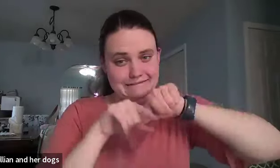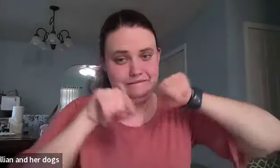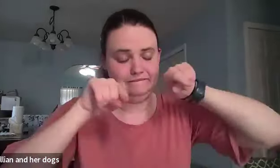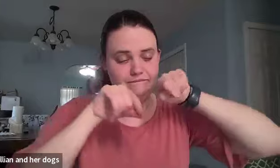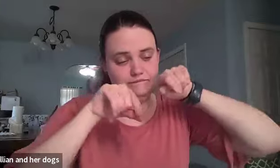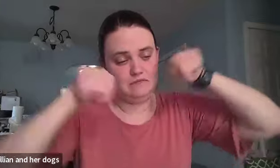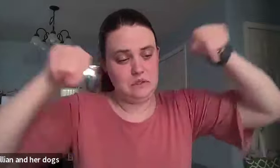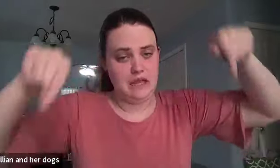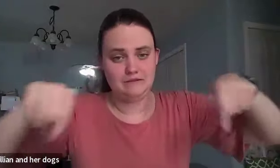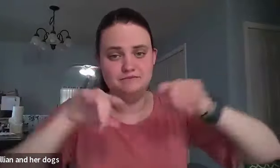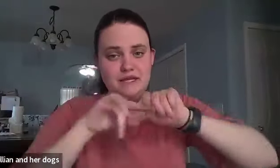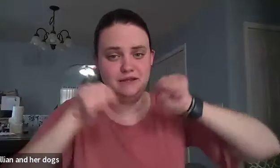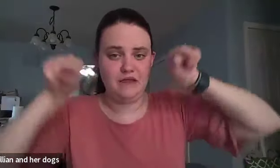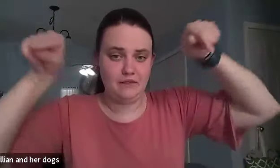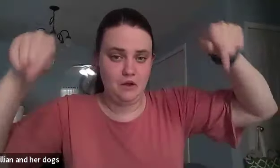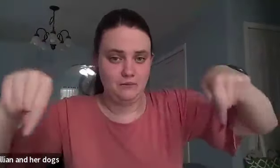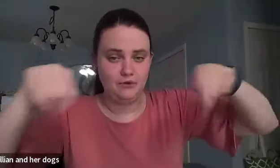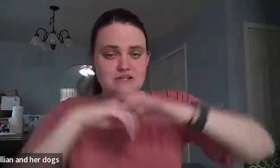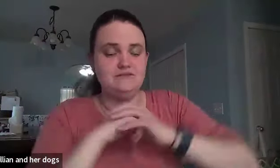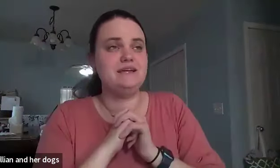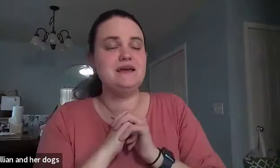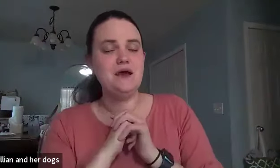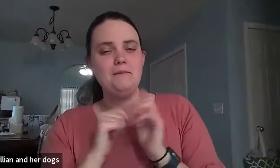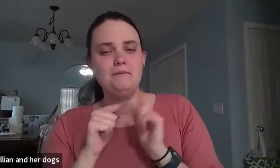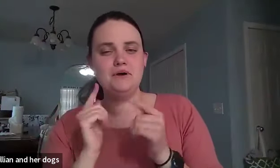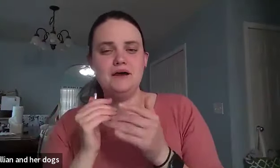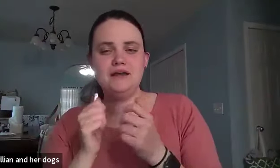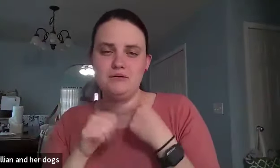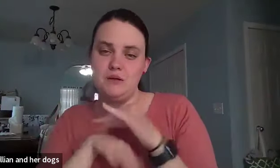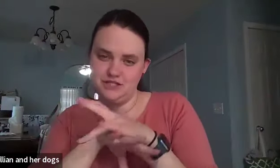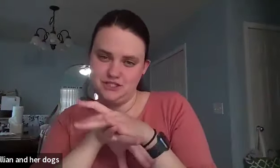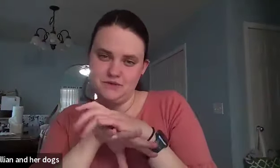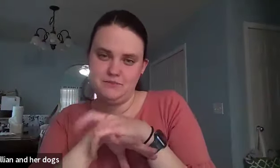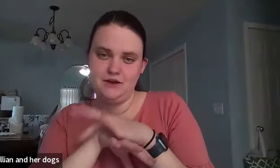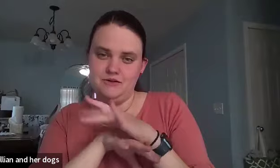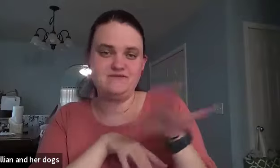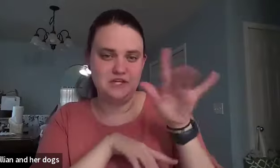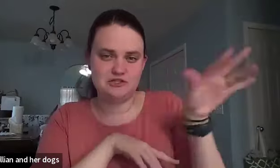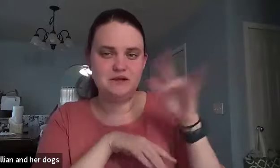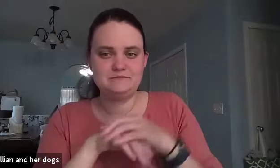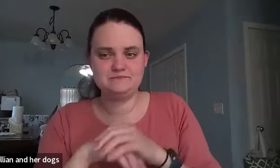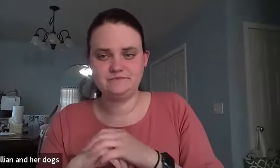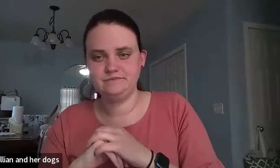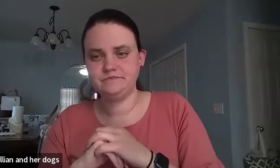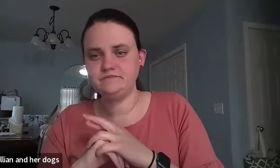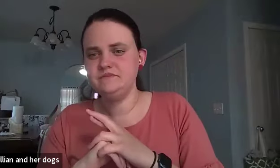then like making like long motion of legs, but I would probably just go with spider and then finger spell.